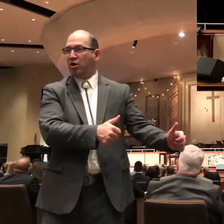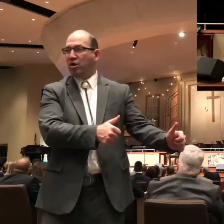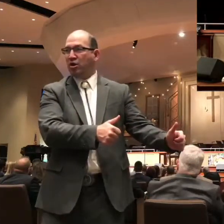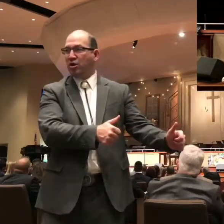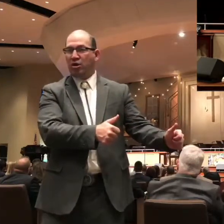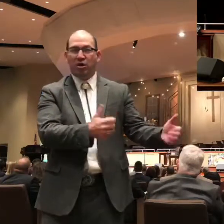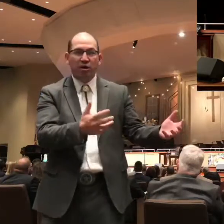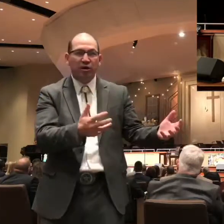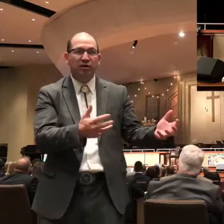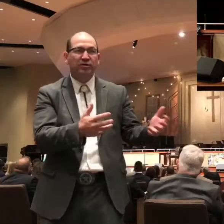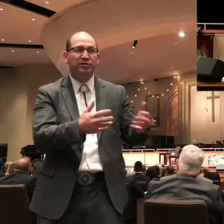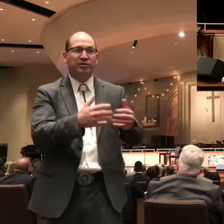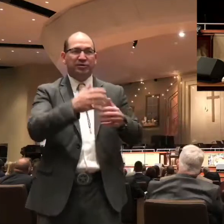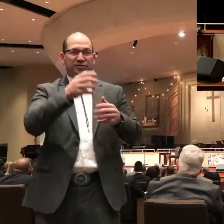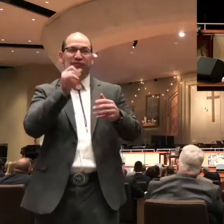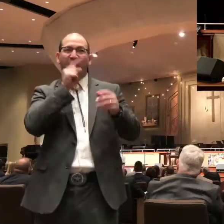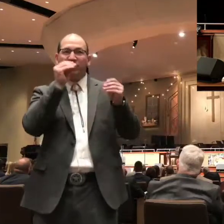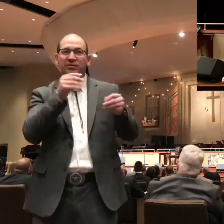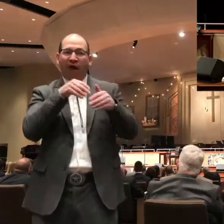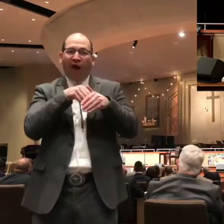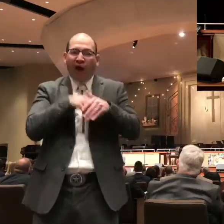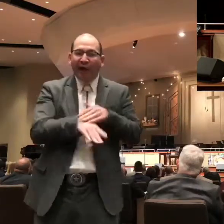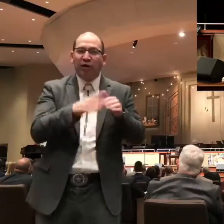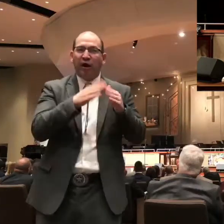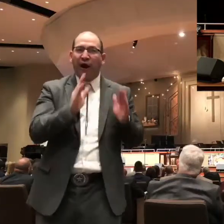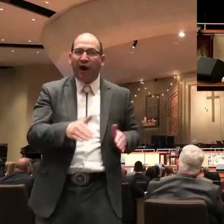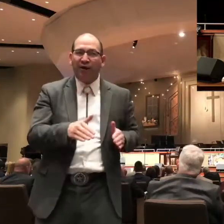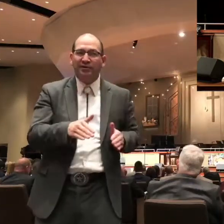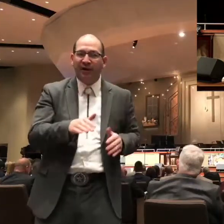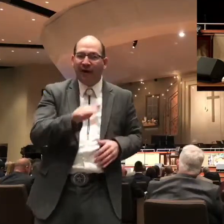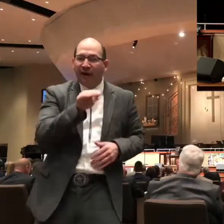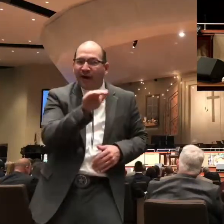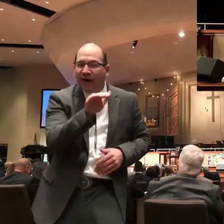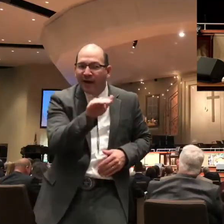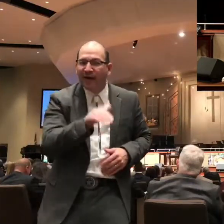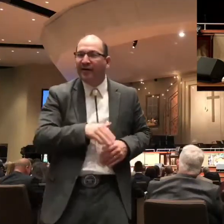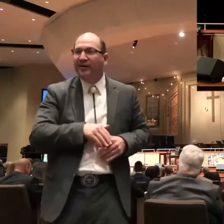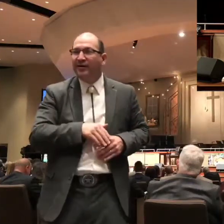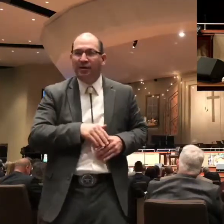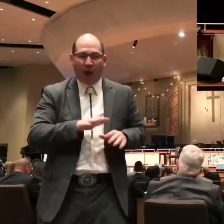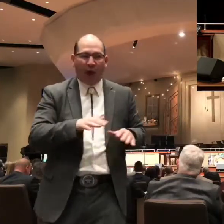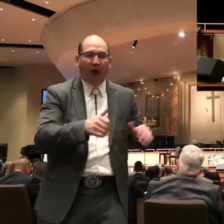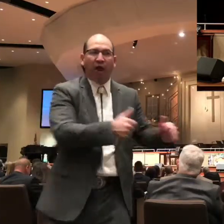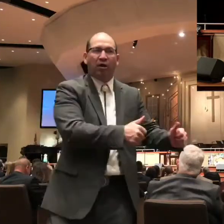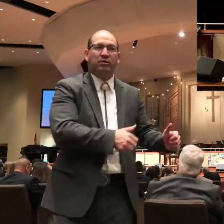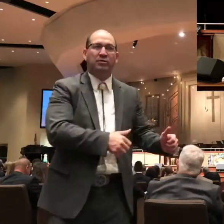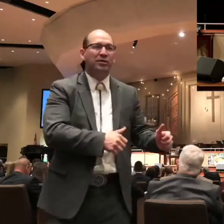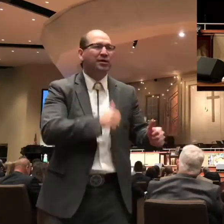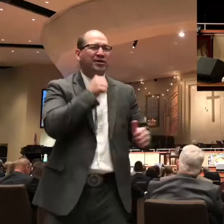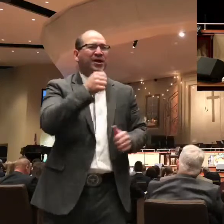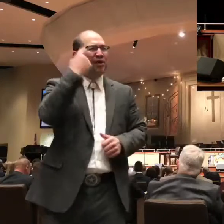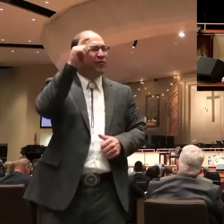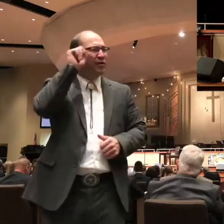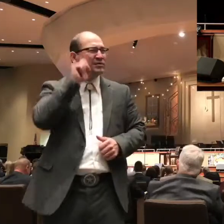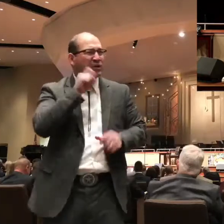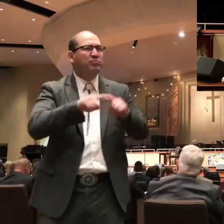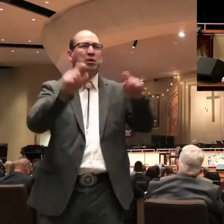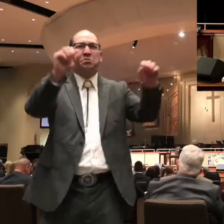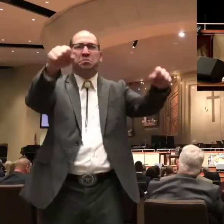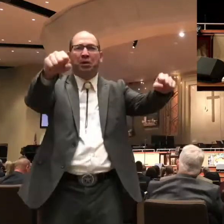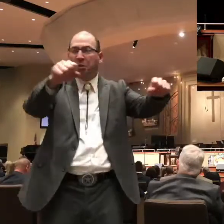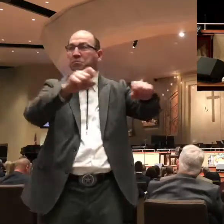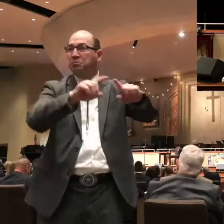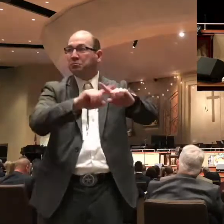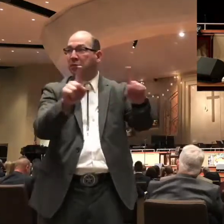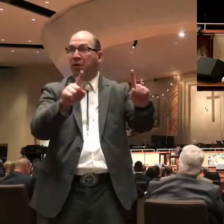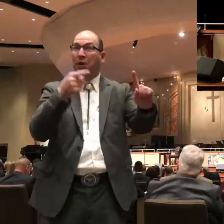that they were being easily won over. And it was not necessarily for immoral purposes, though it could have led to that, but